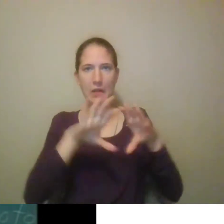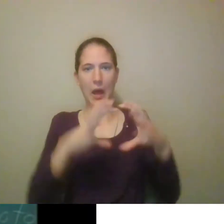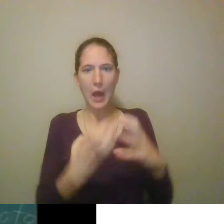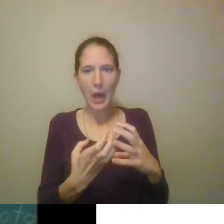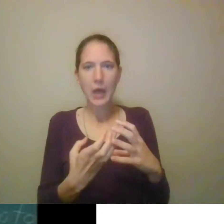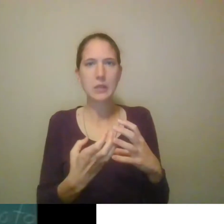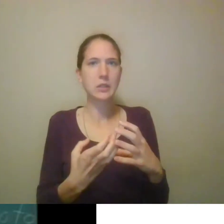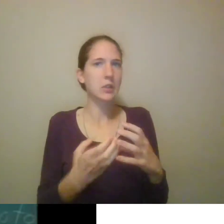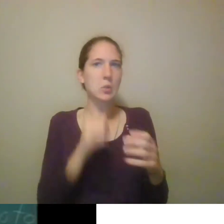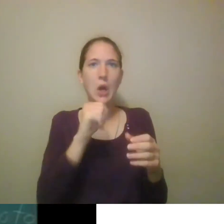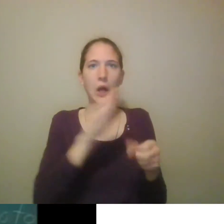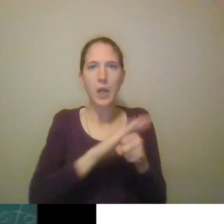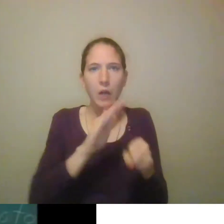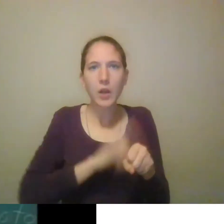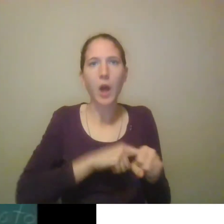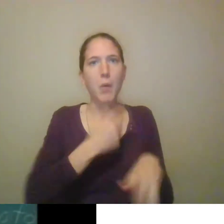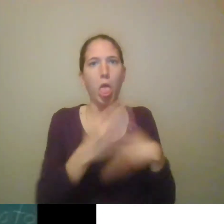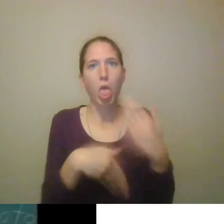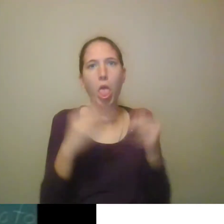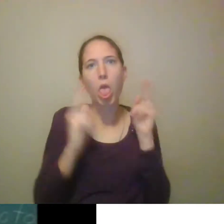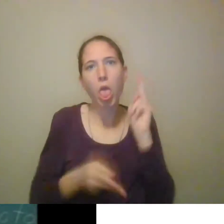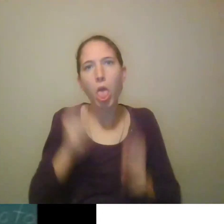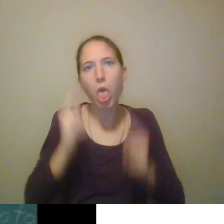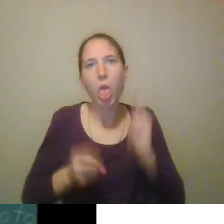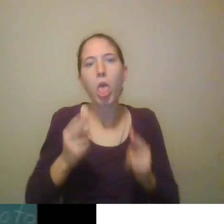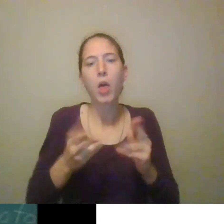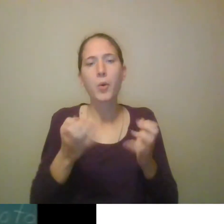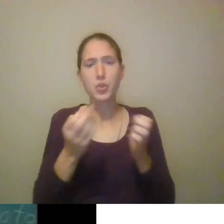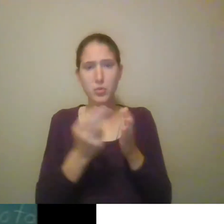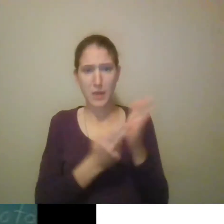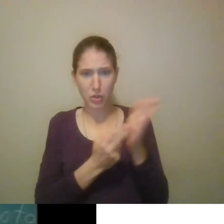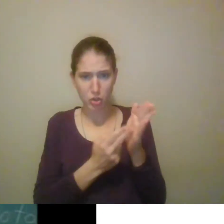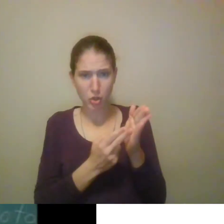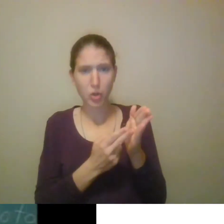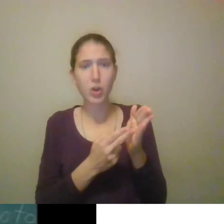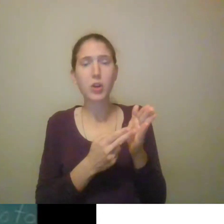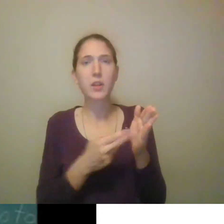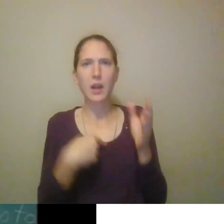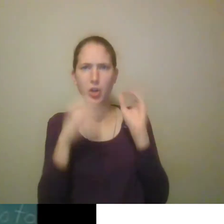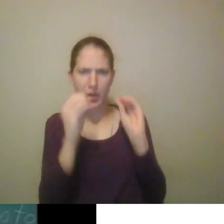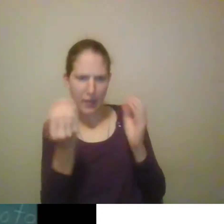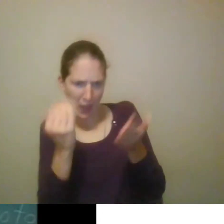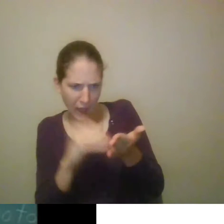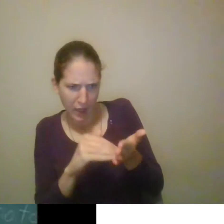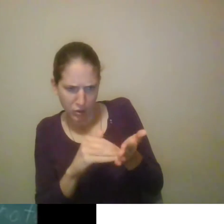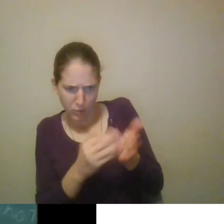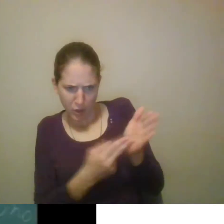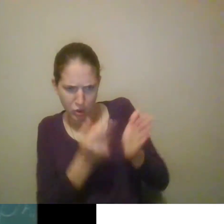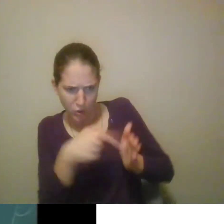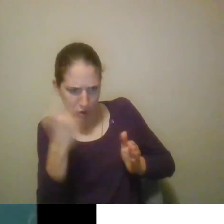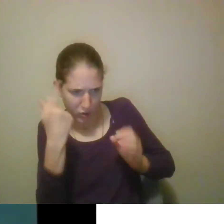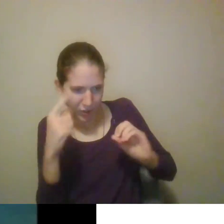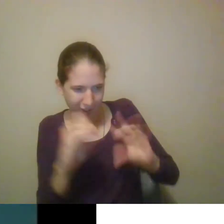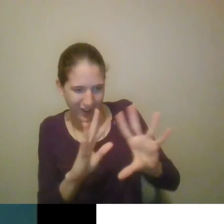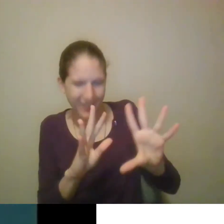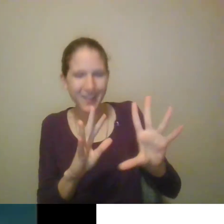on time, and I didn't want to. I wanted to make sure you did have the correct information. All right.